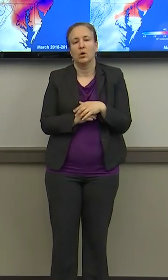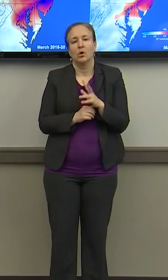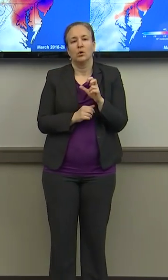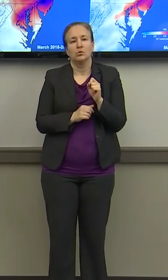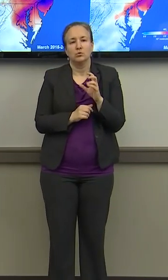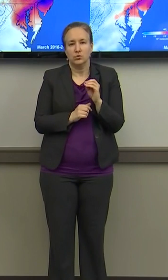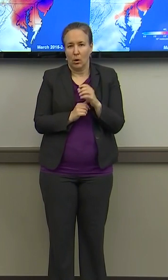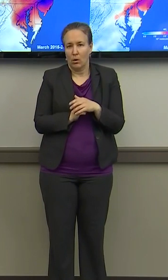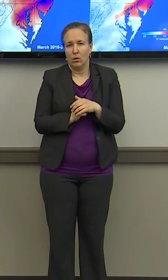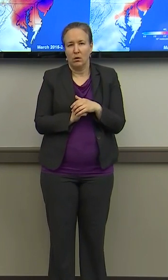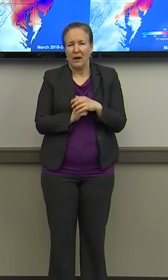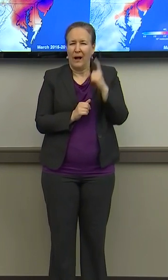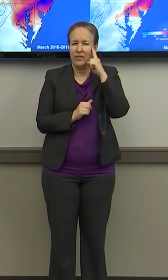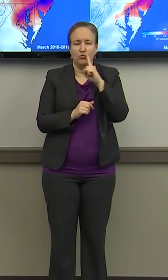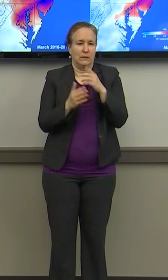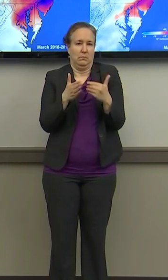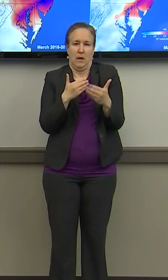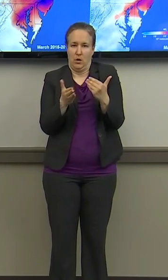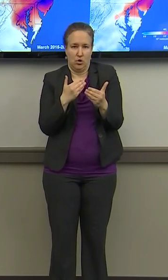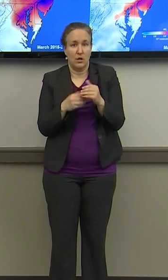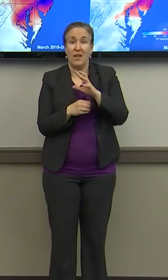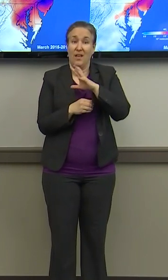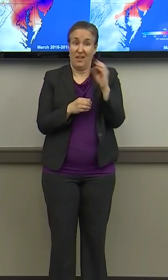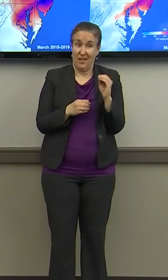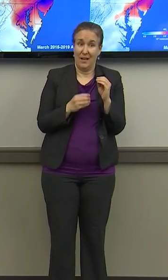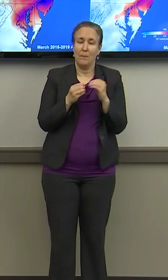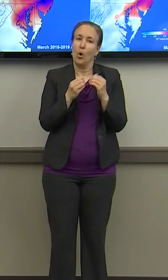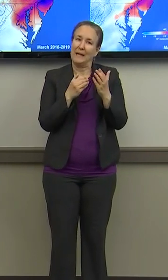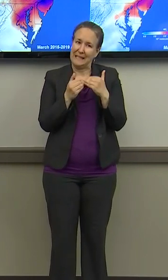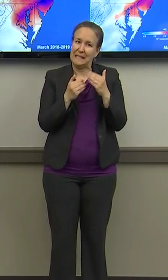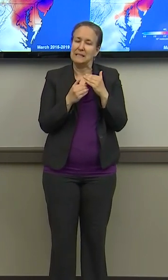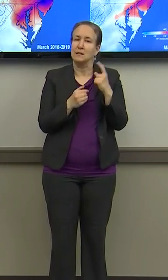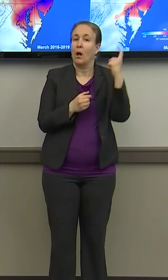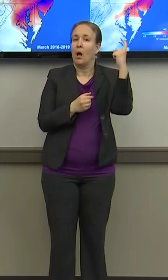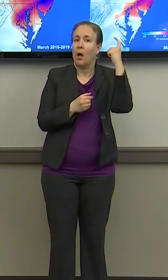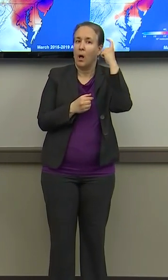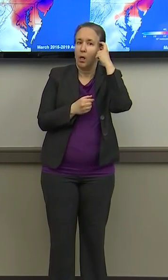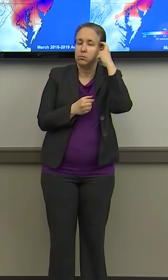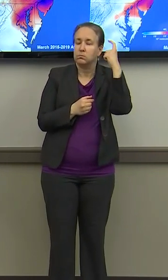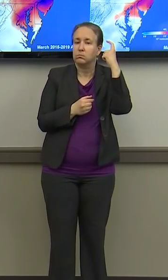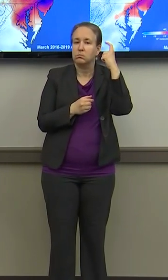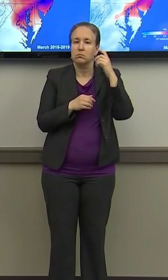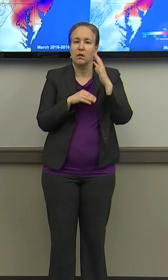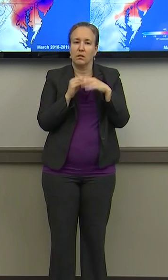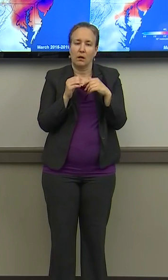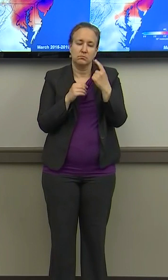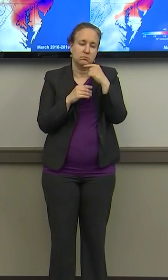So I don't think it really matters. And it's a lot easier to do the touch thermometers on the skin.